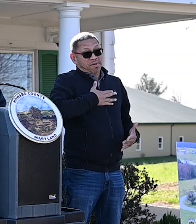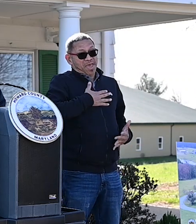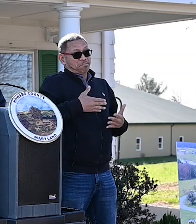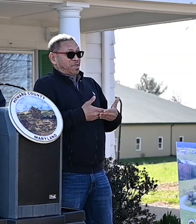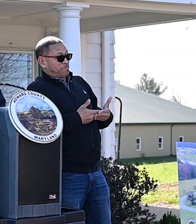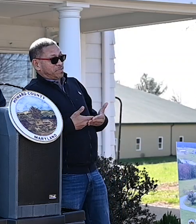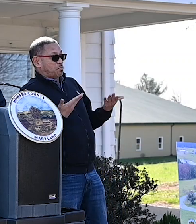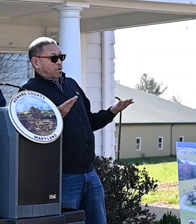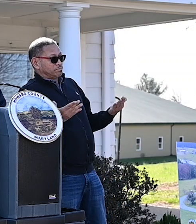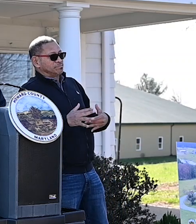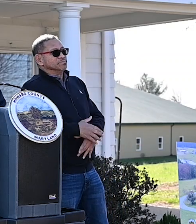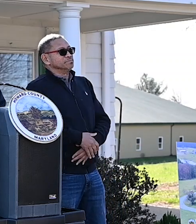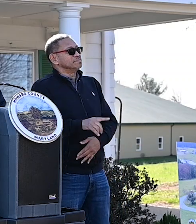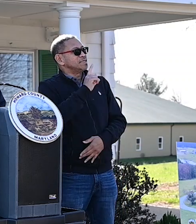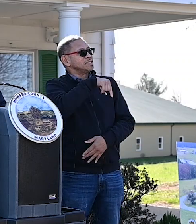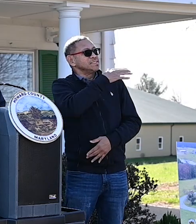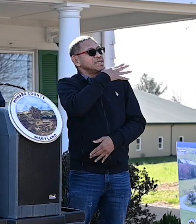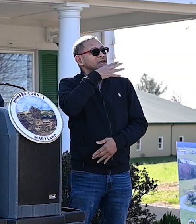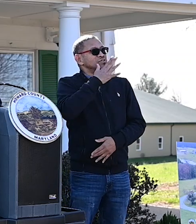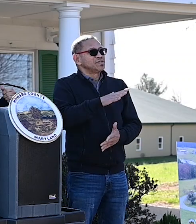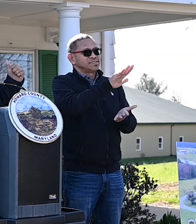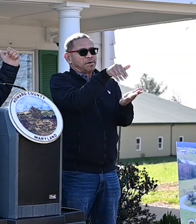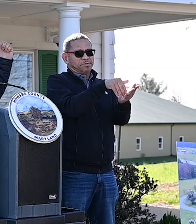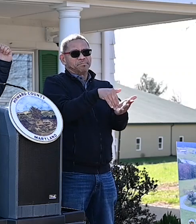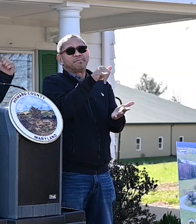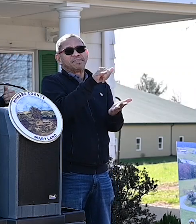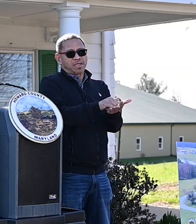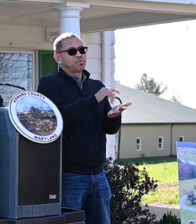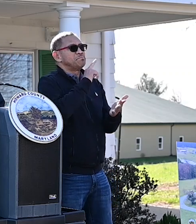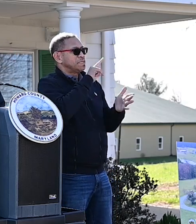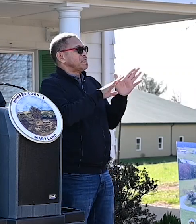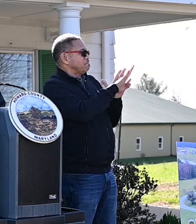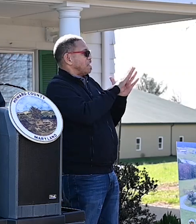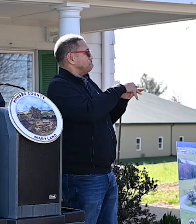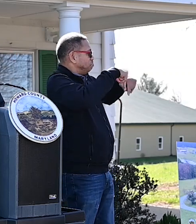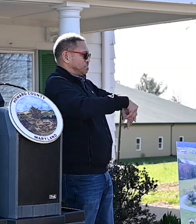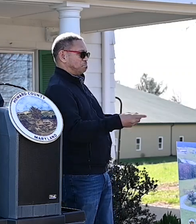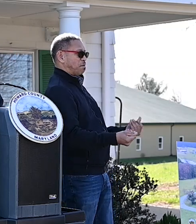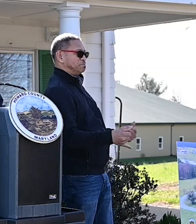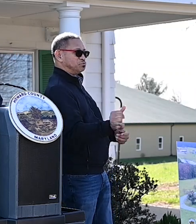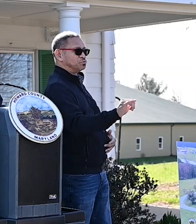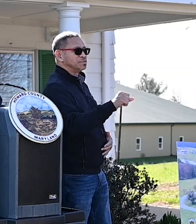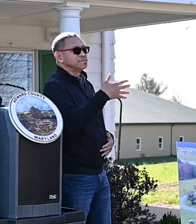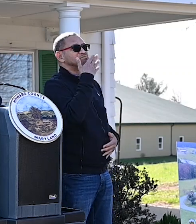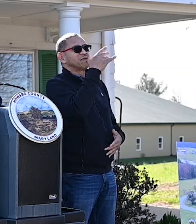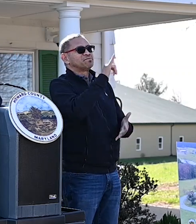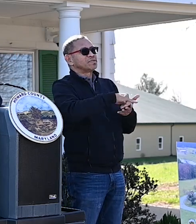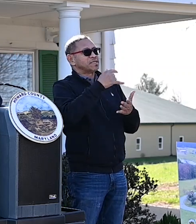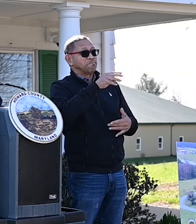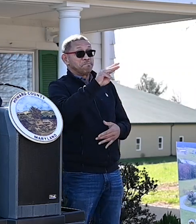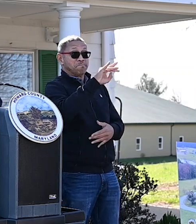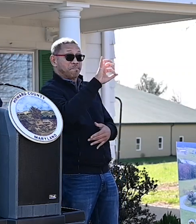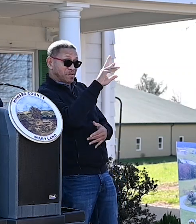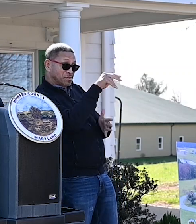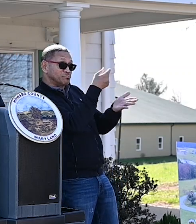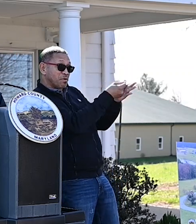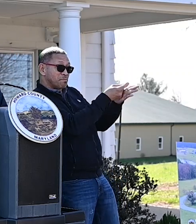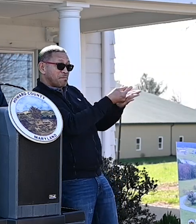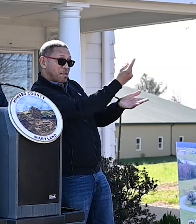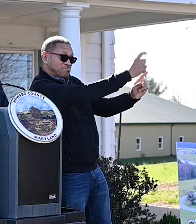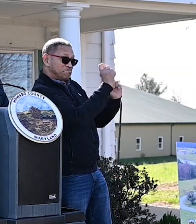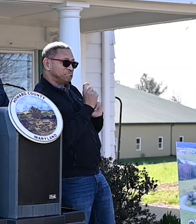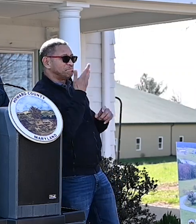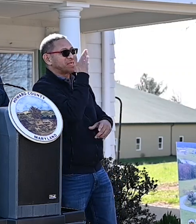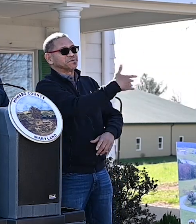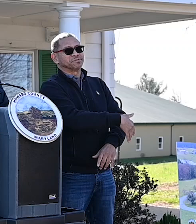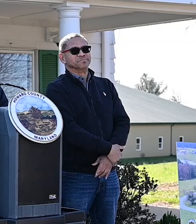baby, the agriculture center that's going to be developed on this property. Thank you for that $1 million. Appreciate